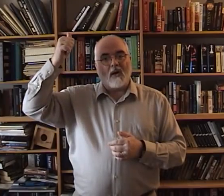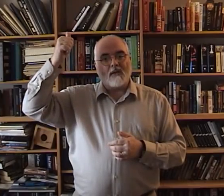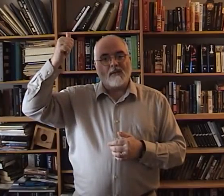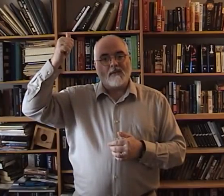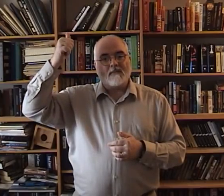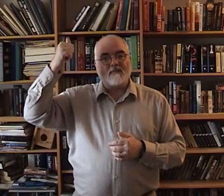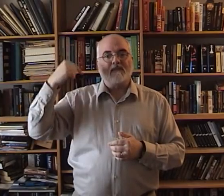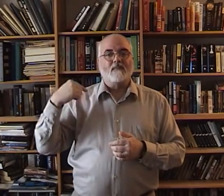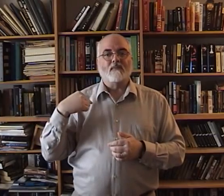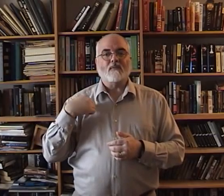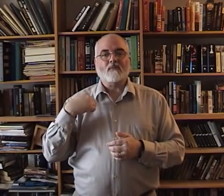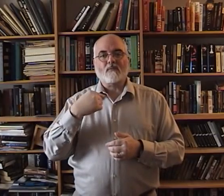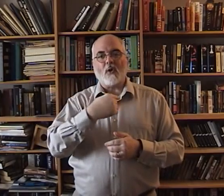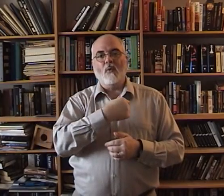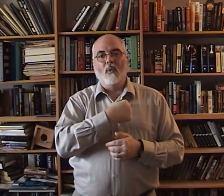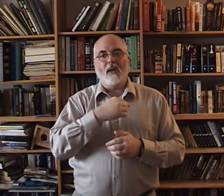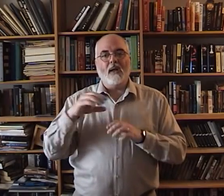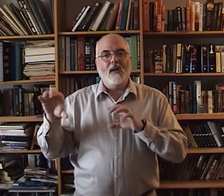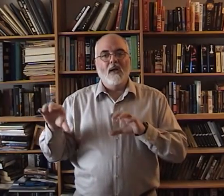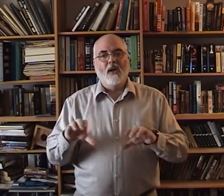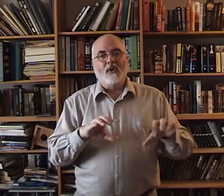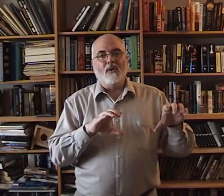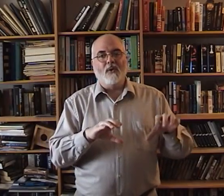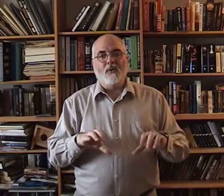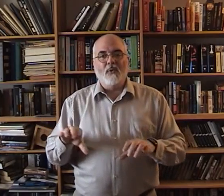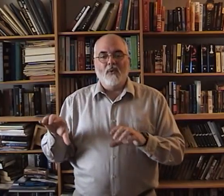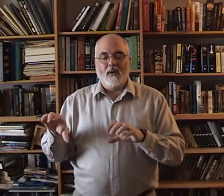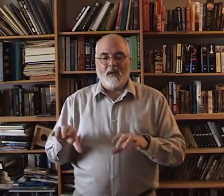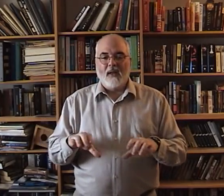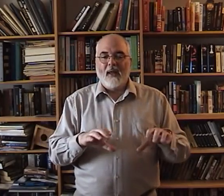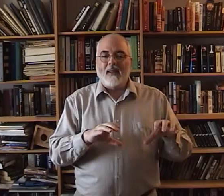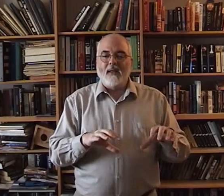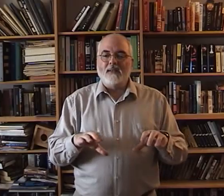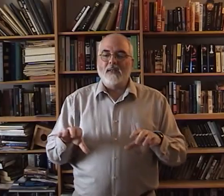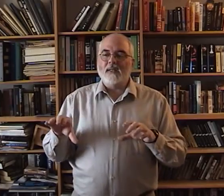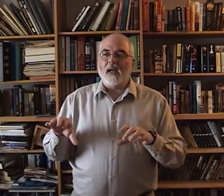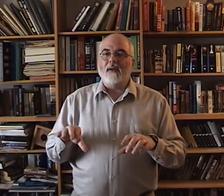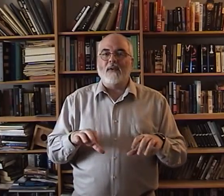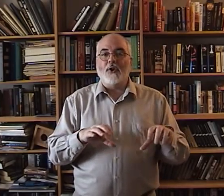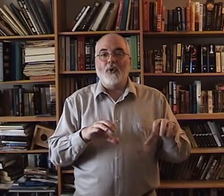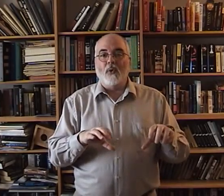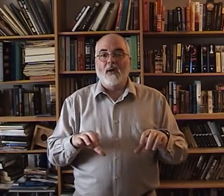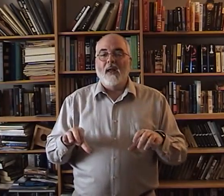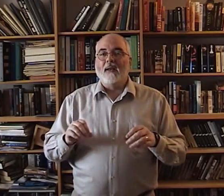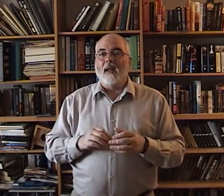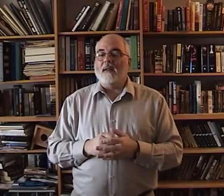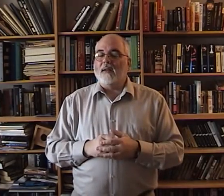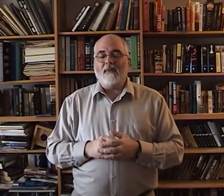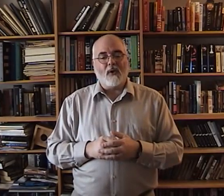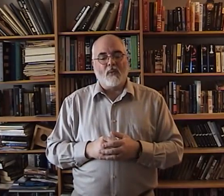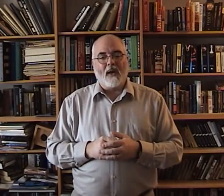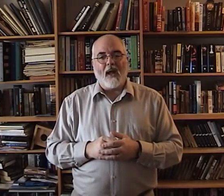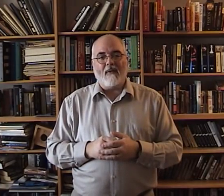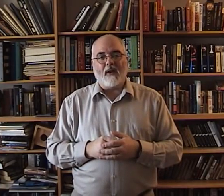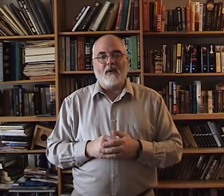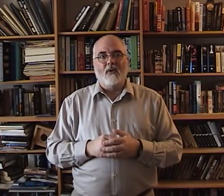Because we do. This is the sign for do. Now, the deaf don't really have any